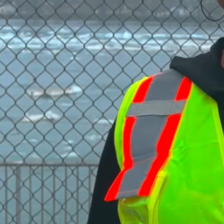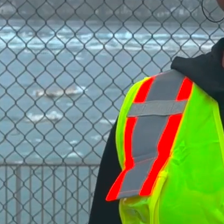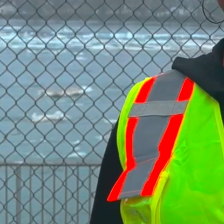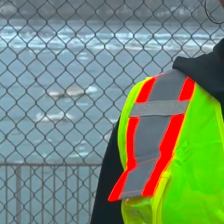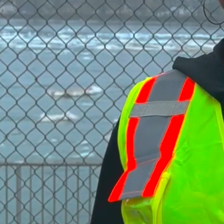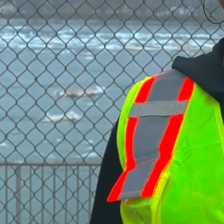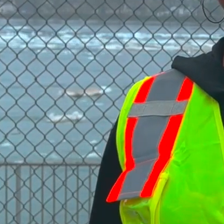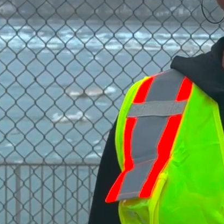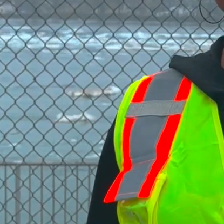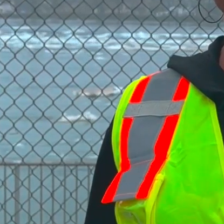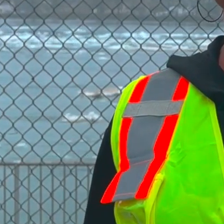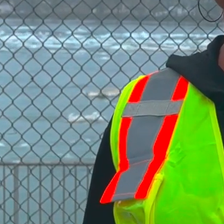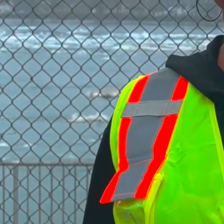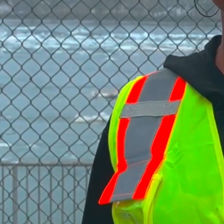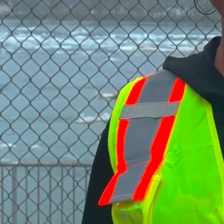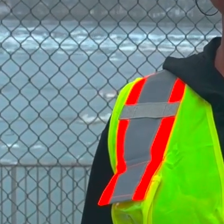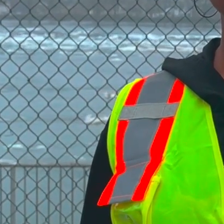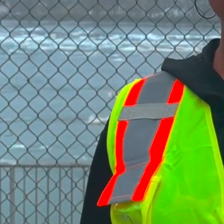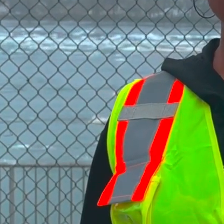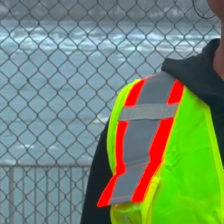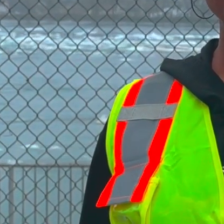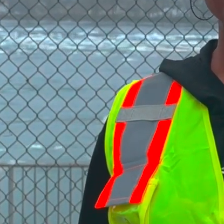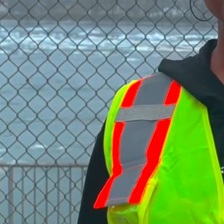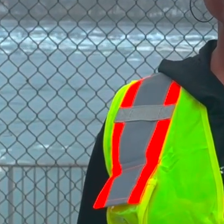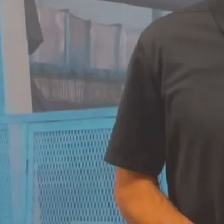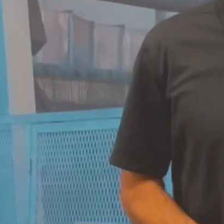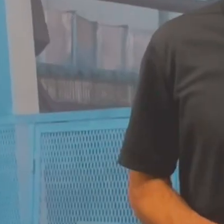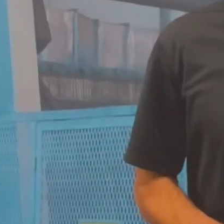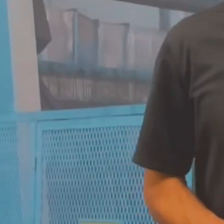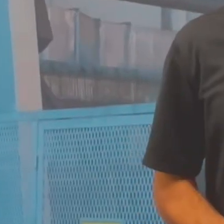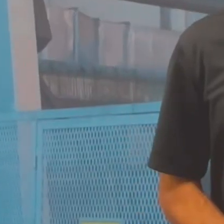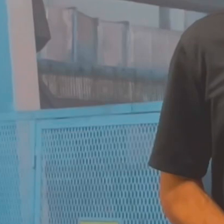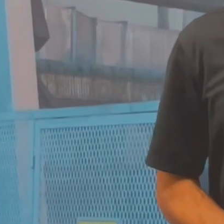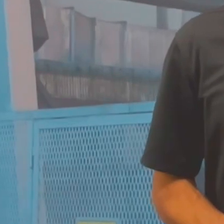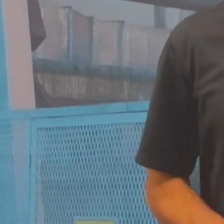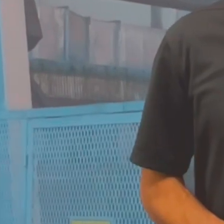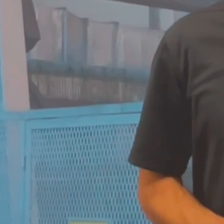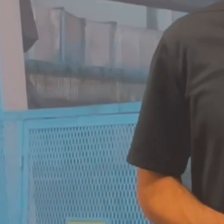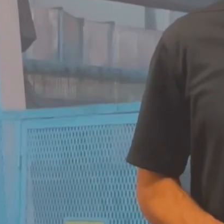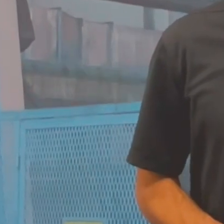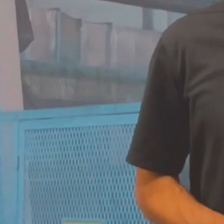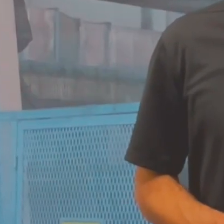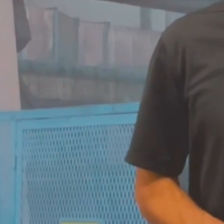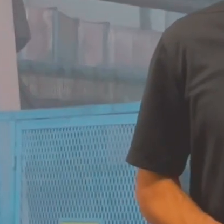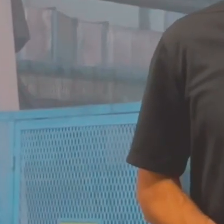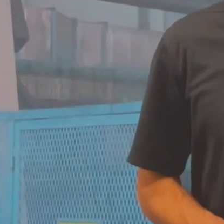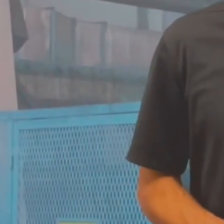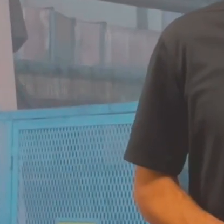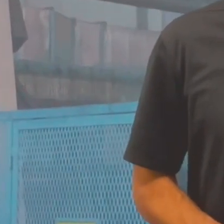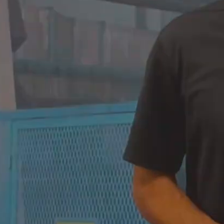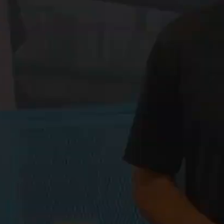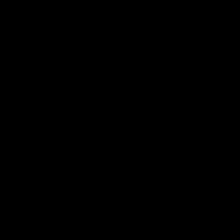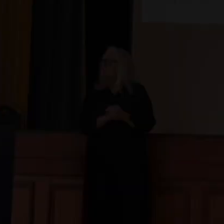practices reflected herein also are subject to change without notice. This presentation is provided for your information and